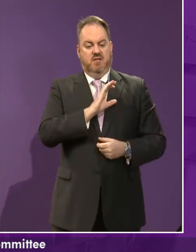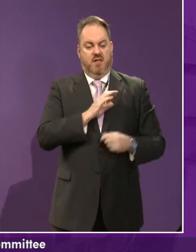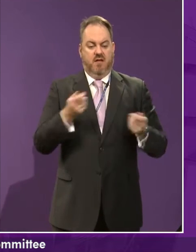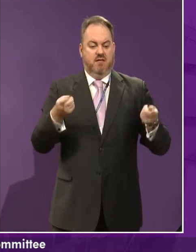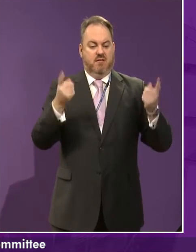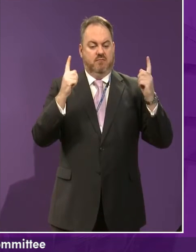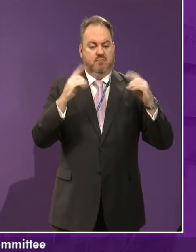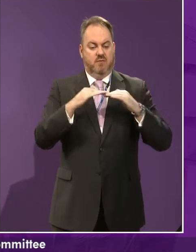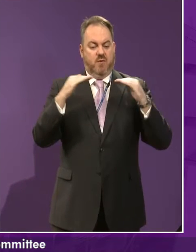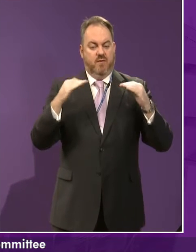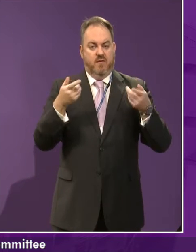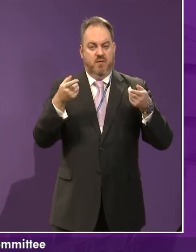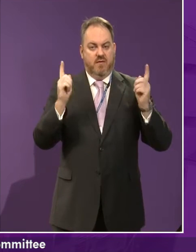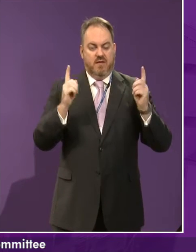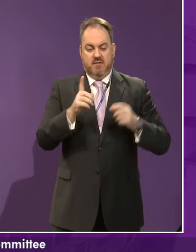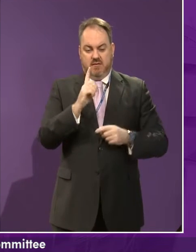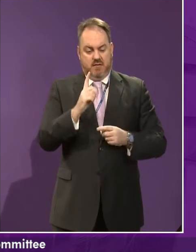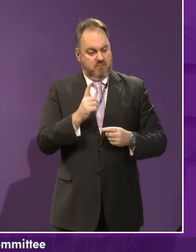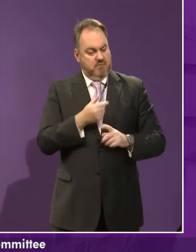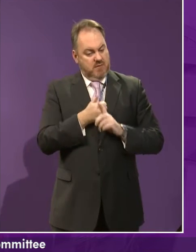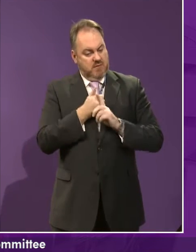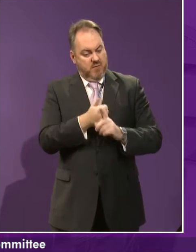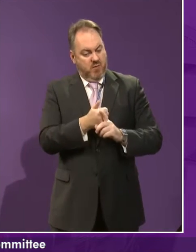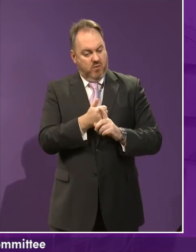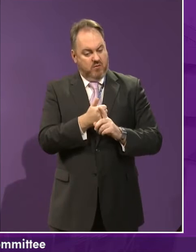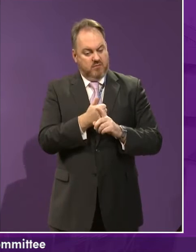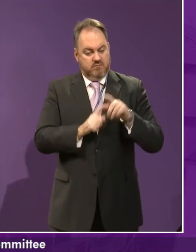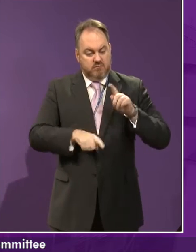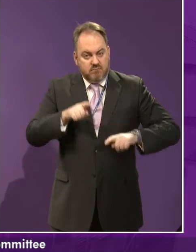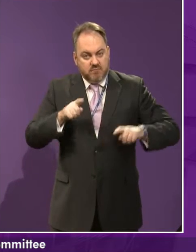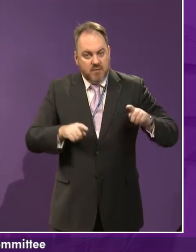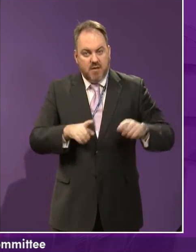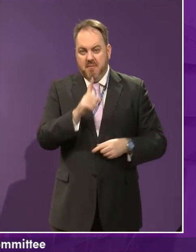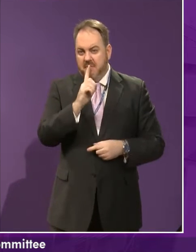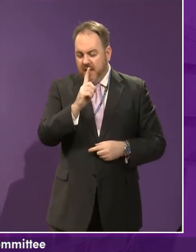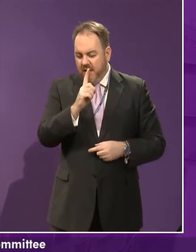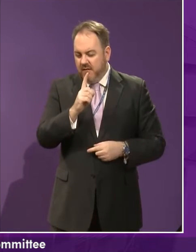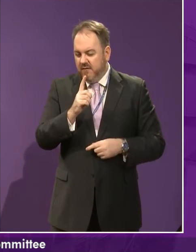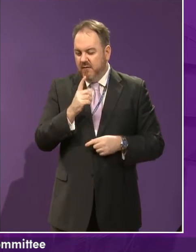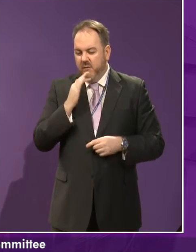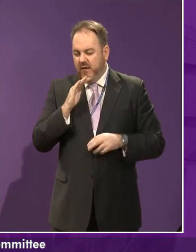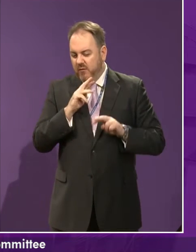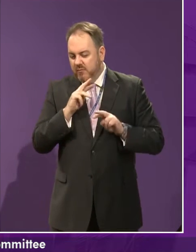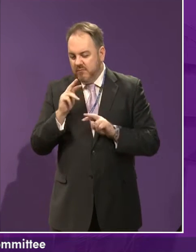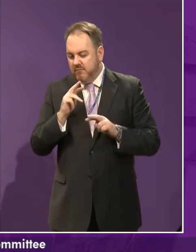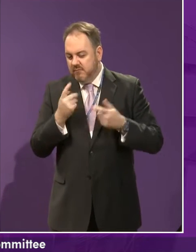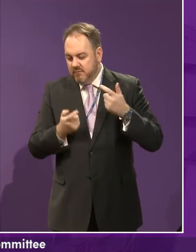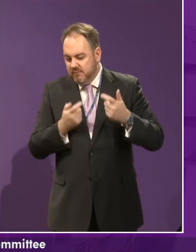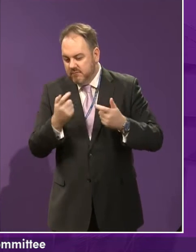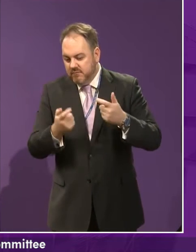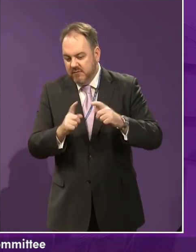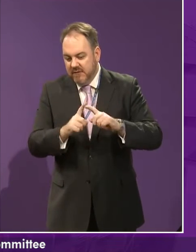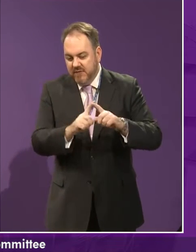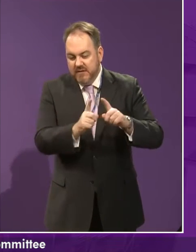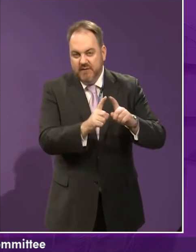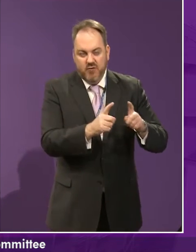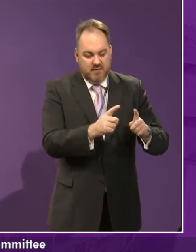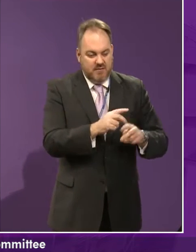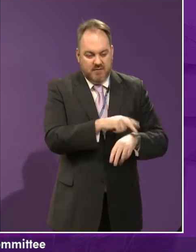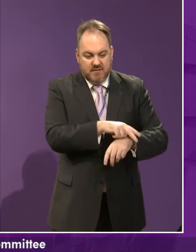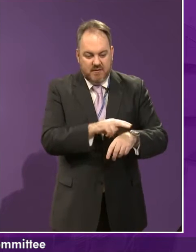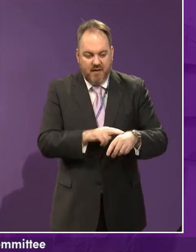if you dig down to a lecturer in a particular school, it's just not getting